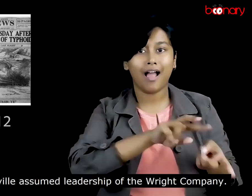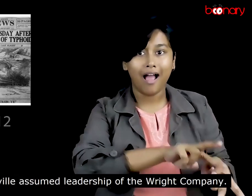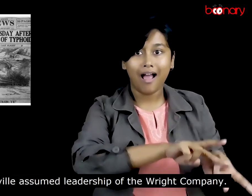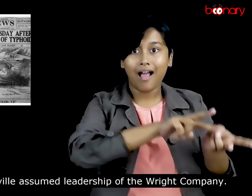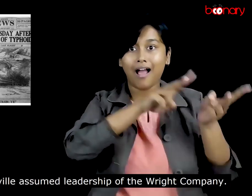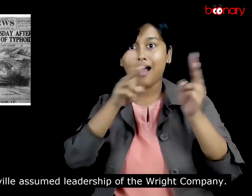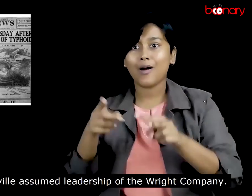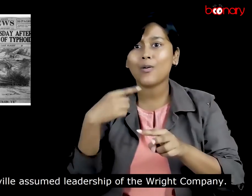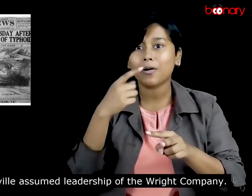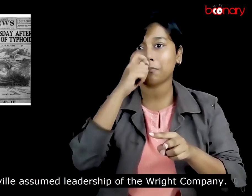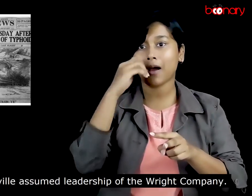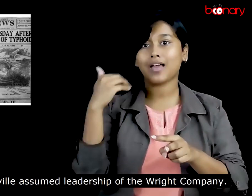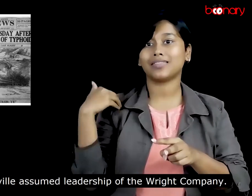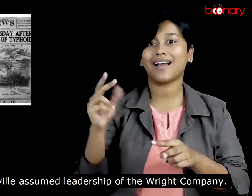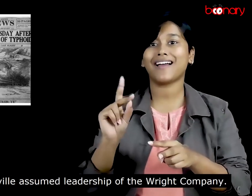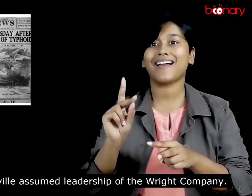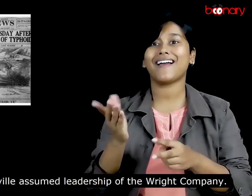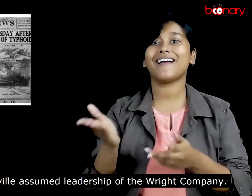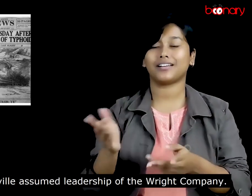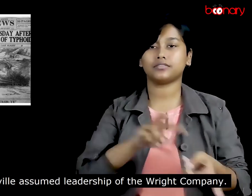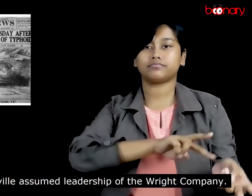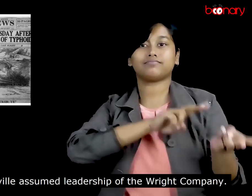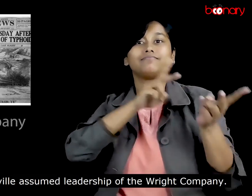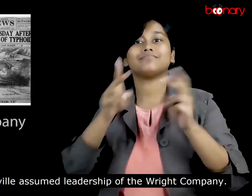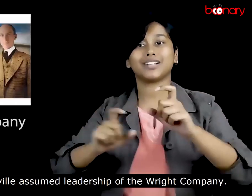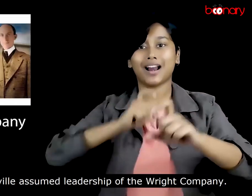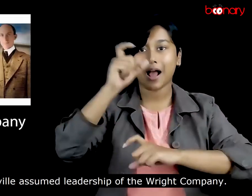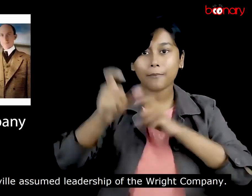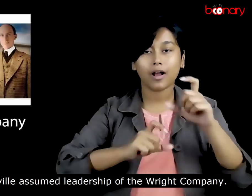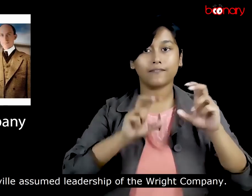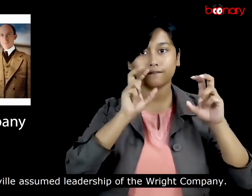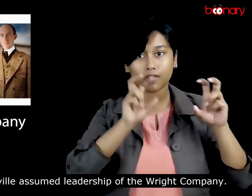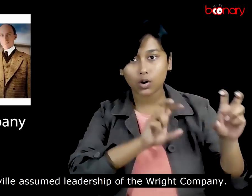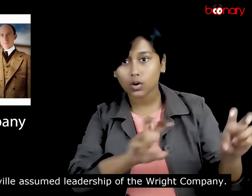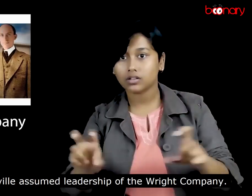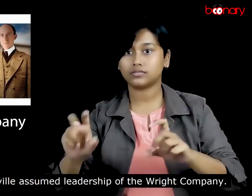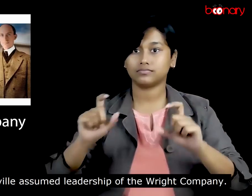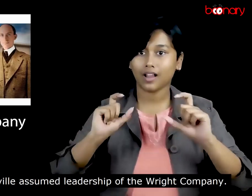After him, Orville assumed the leadership of the Wright company.